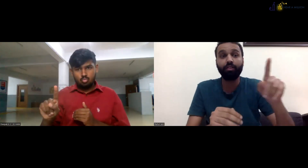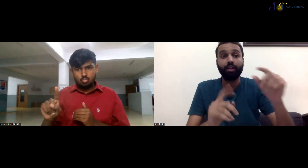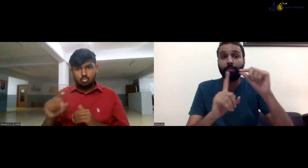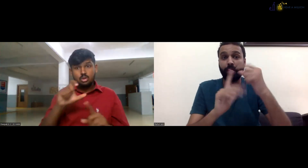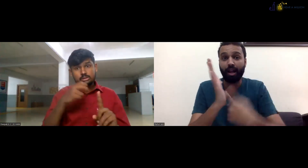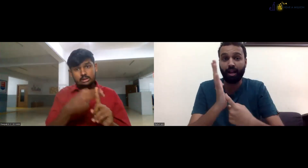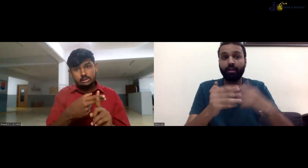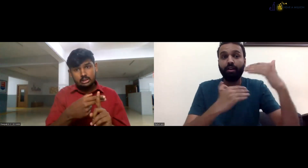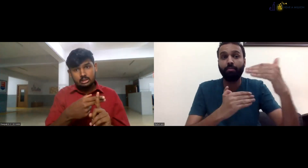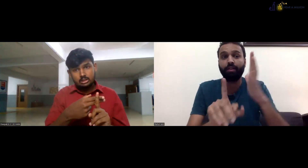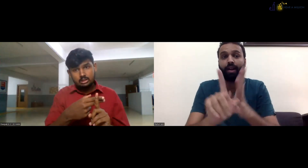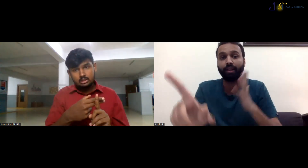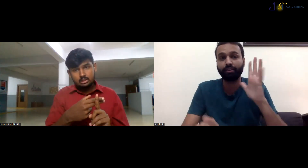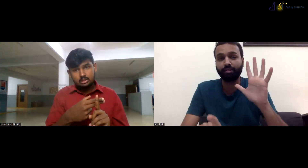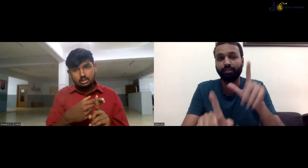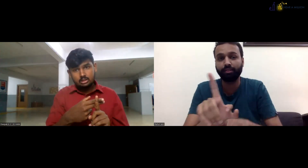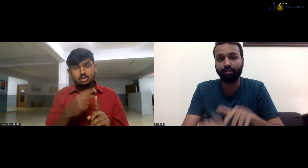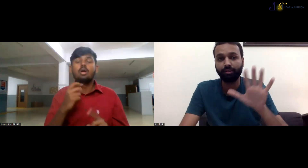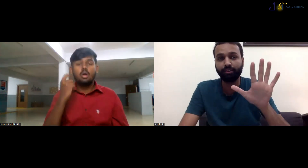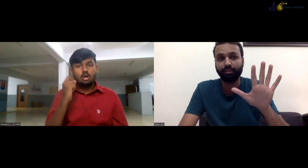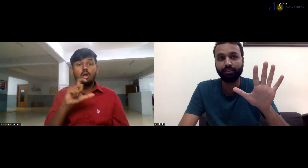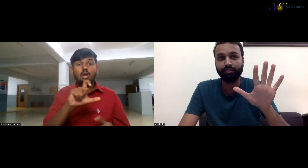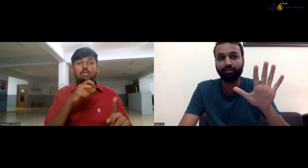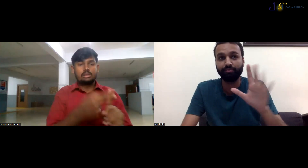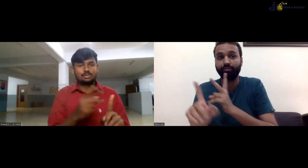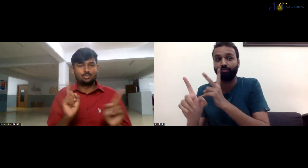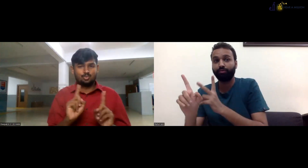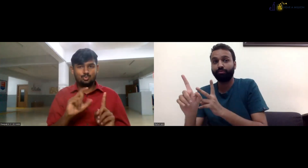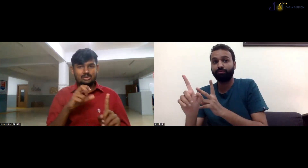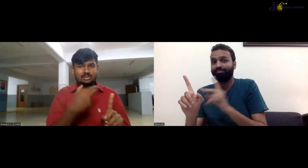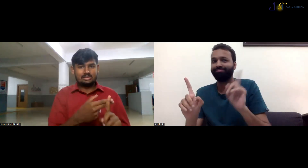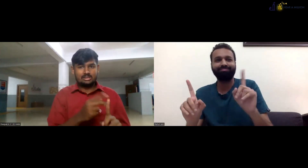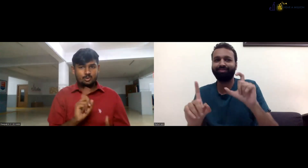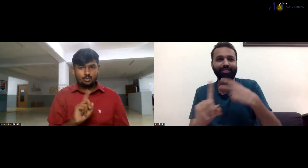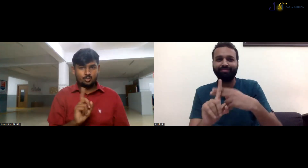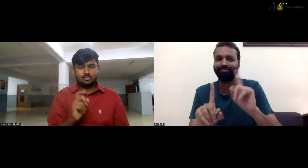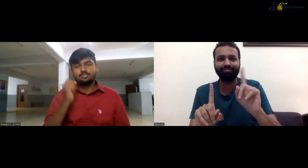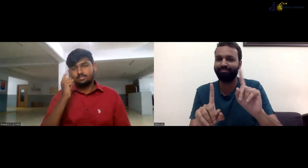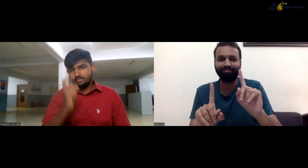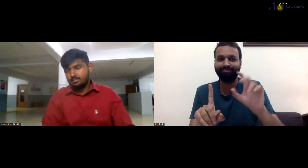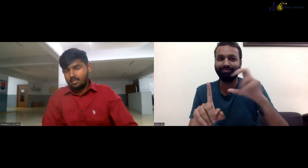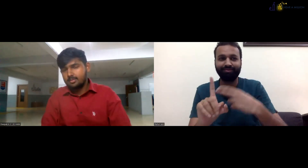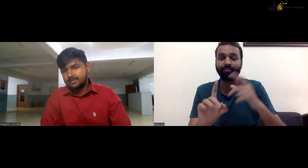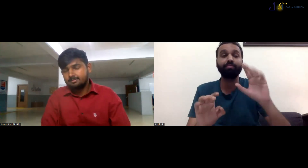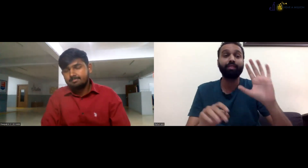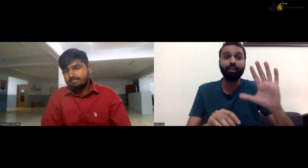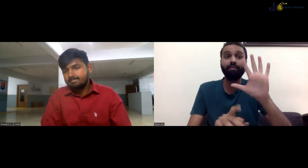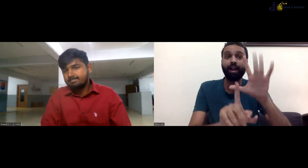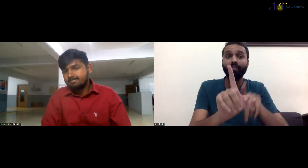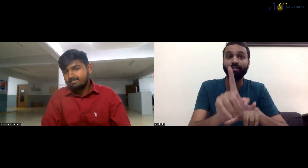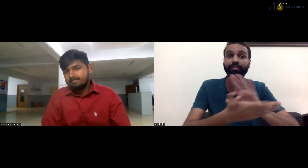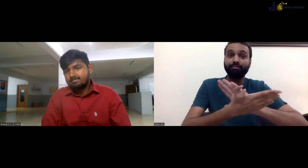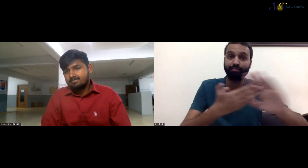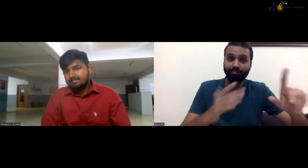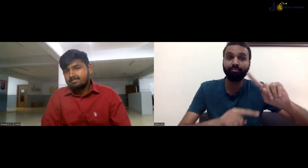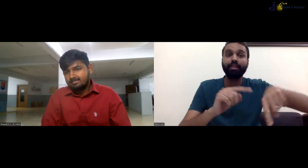is not temporary. You would be allowed to stay, correct? PR is actually a 5-year limit. You're just allowed, no, it is not